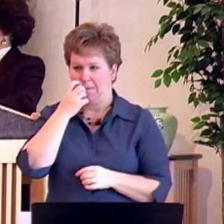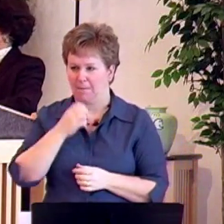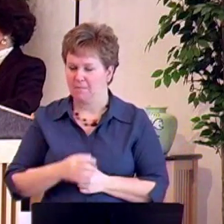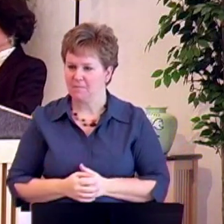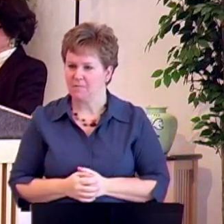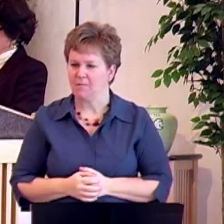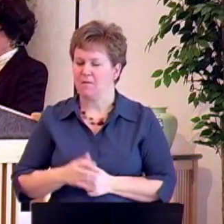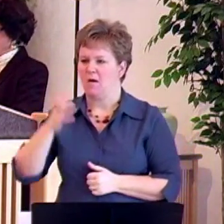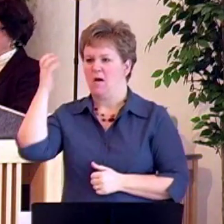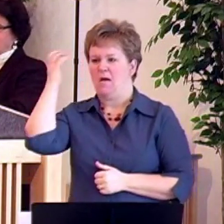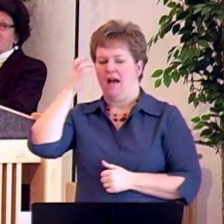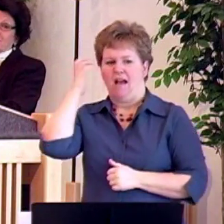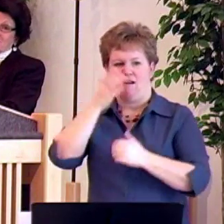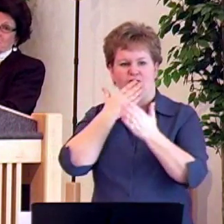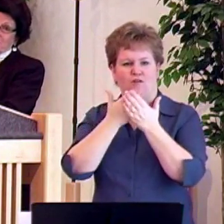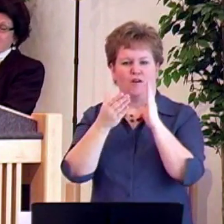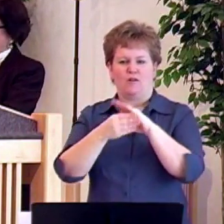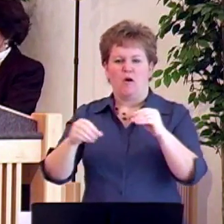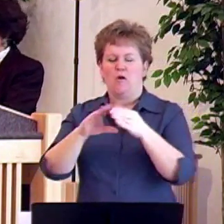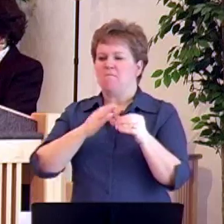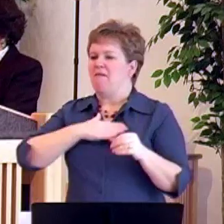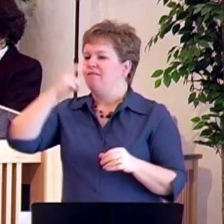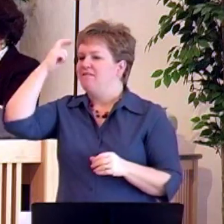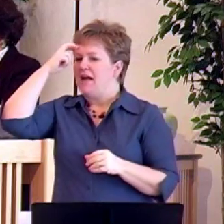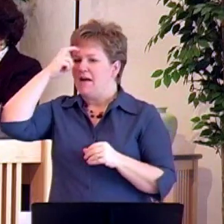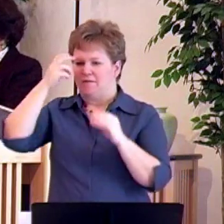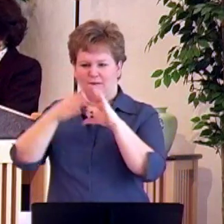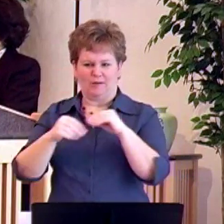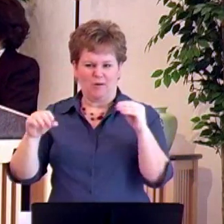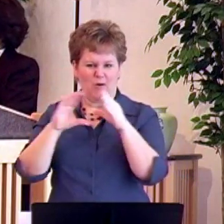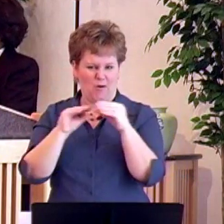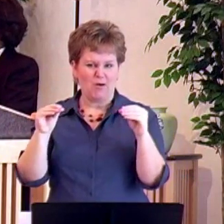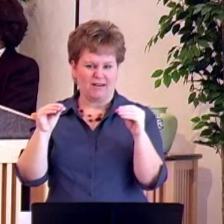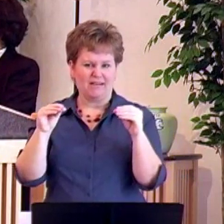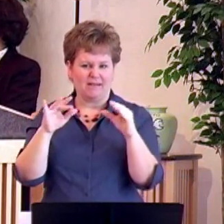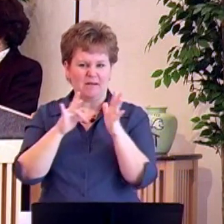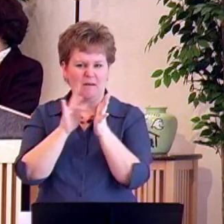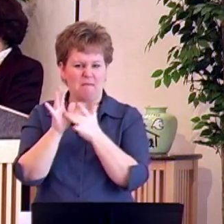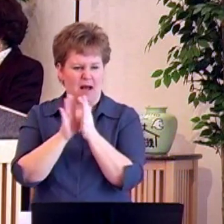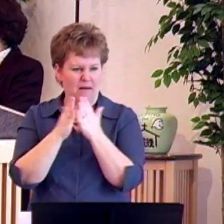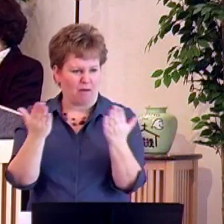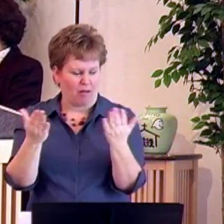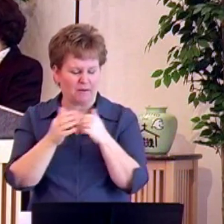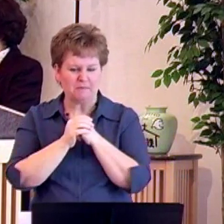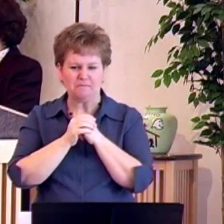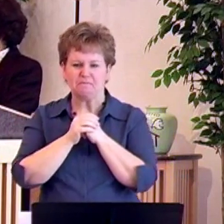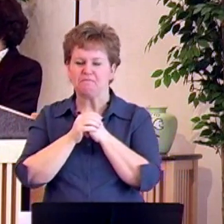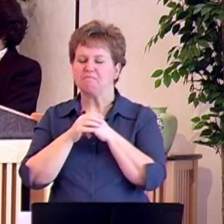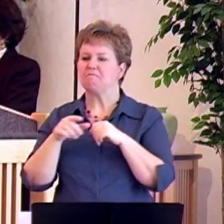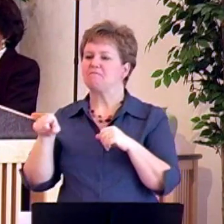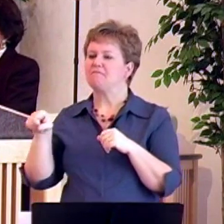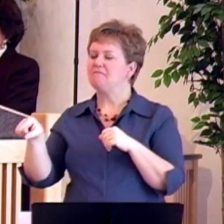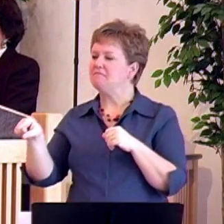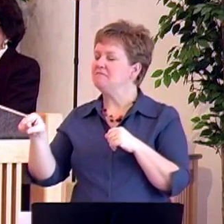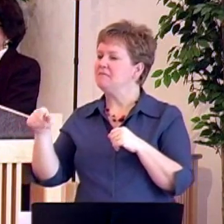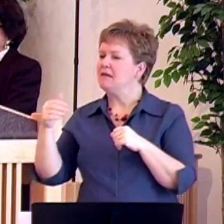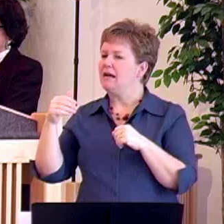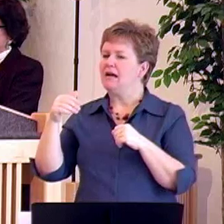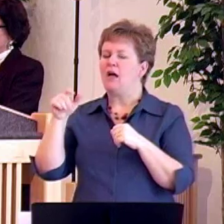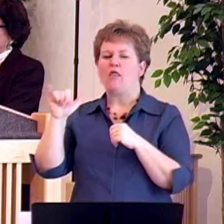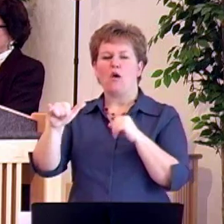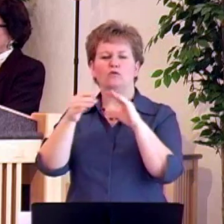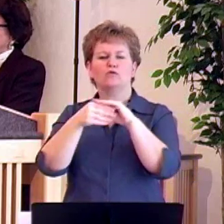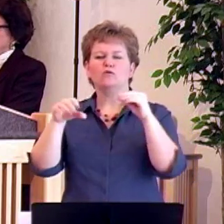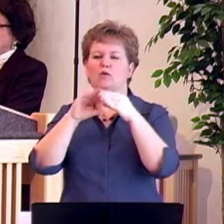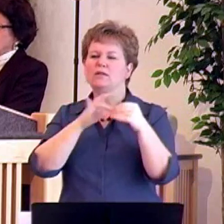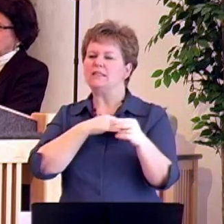Well, what a rich story. A favorite story for many of us. In Bibles that put headings before the little stories, they usually call